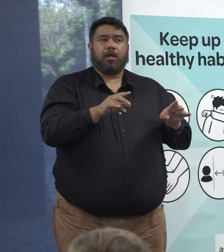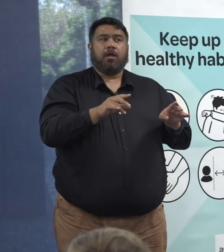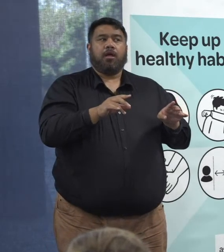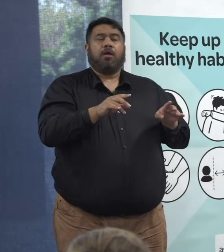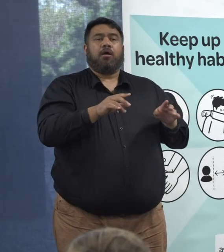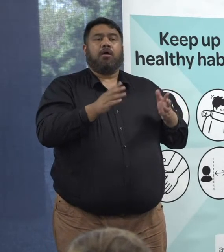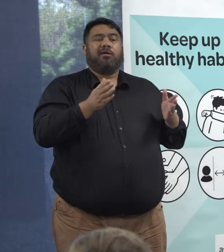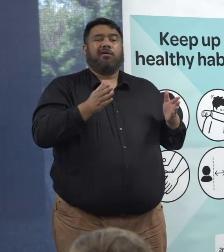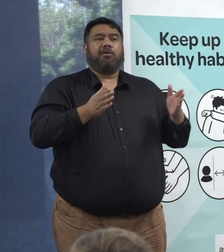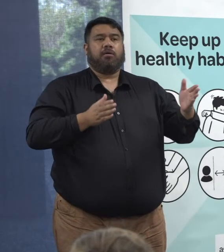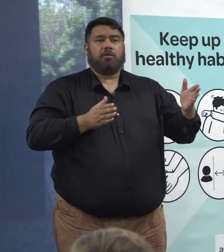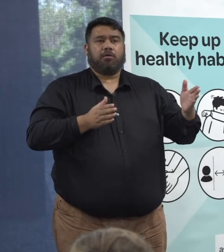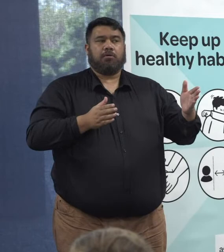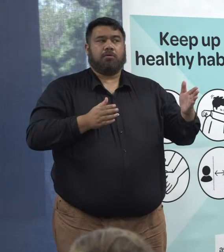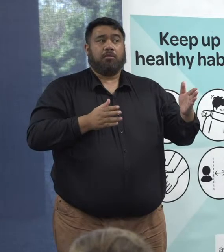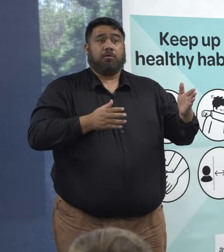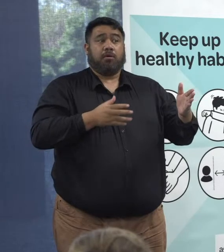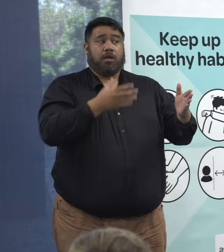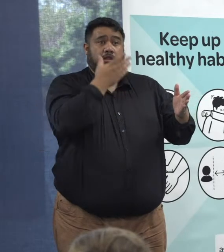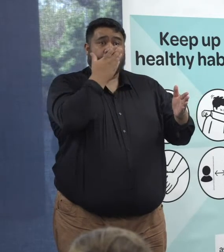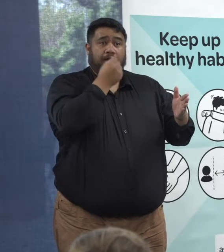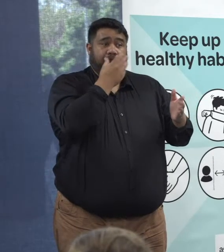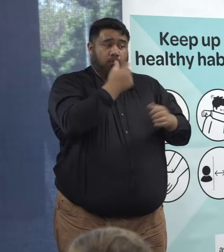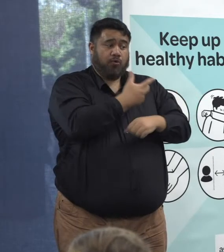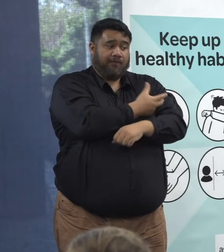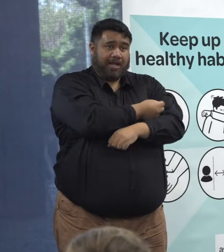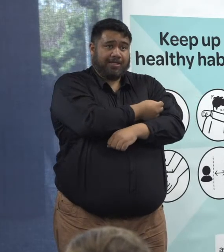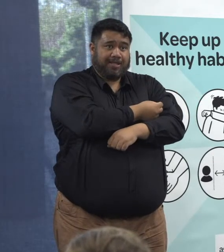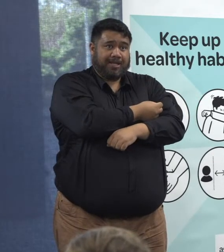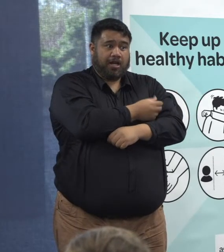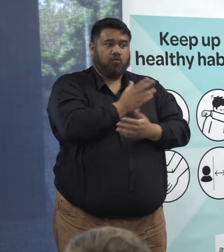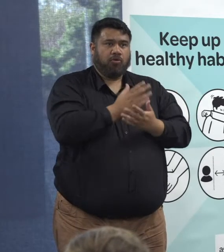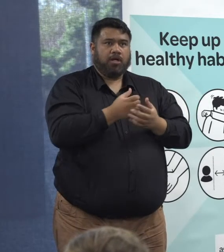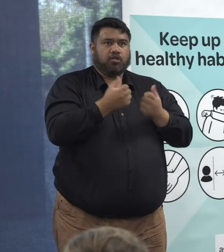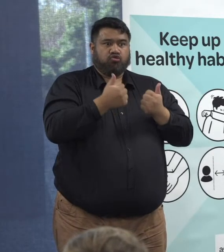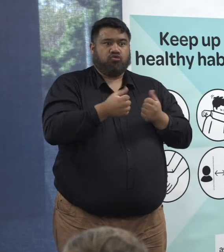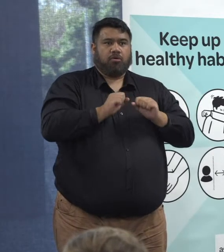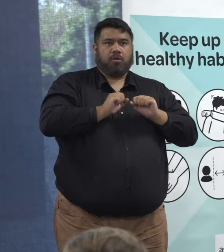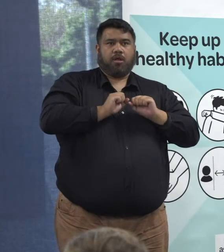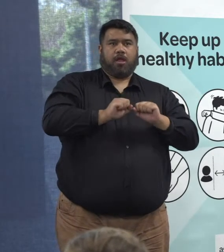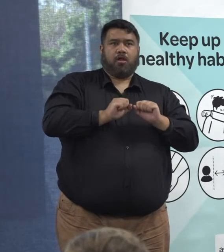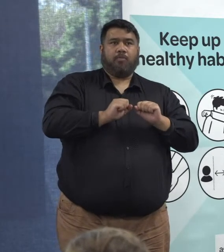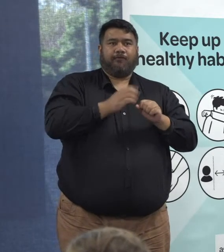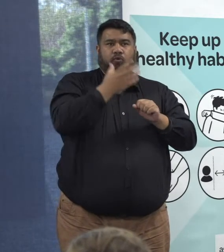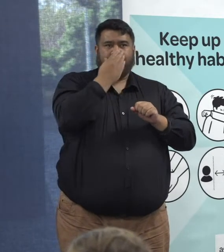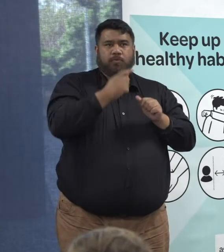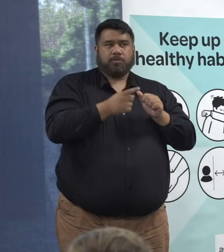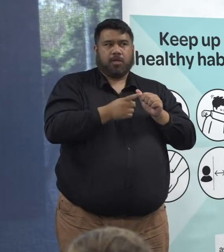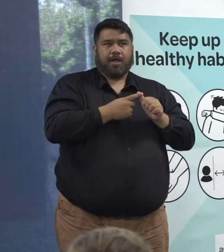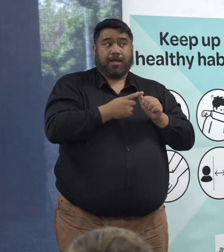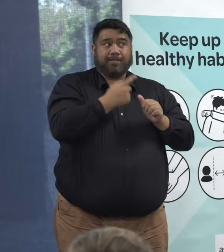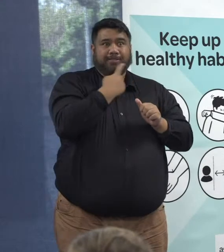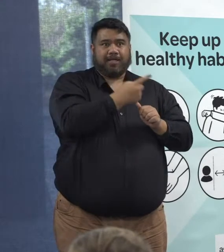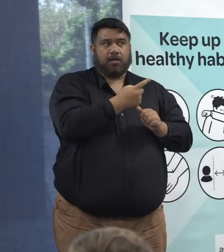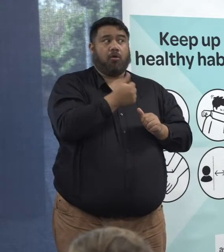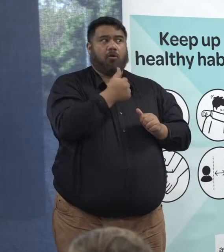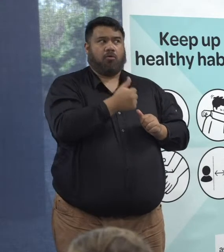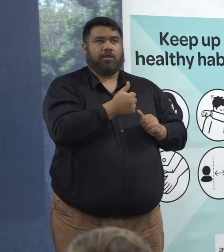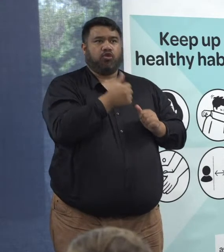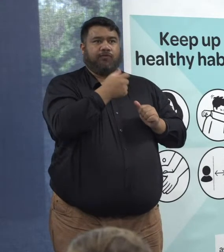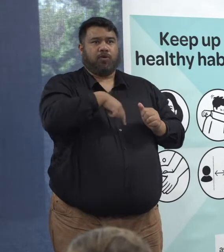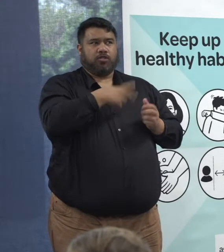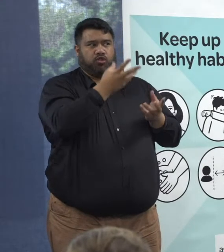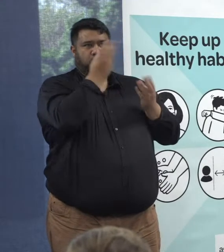the current flu vaccine and the strains in it afford a good level of protection, particularly including against that influenza